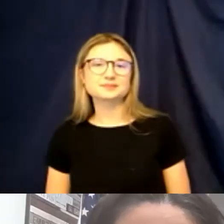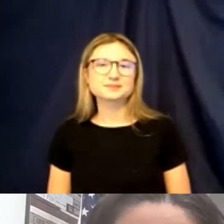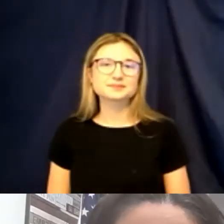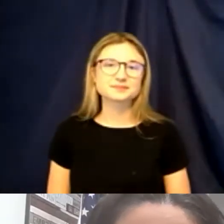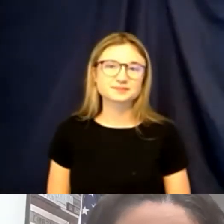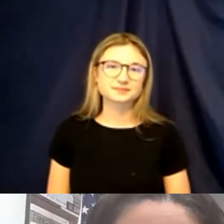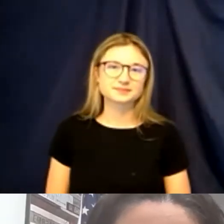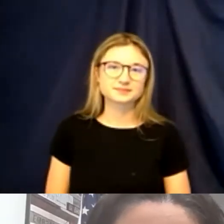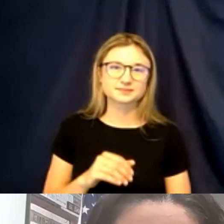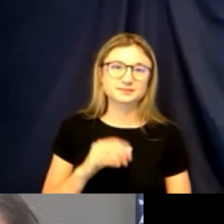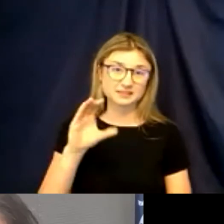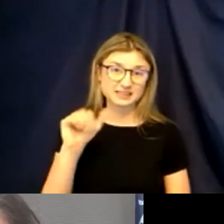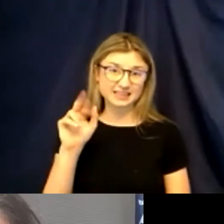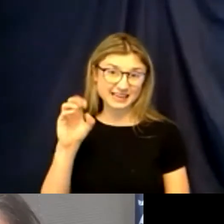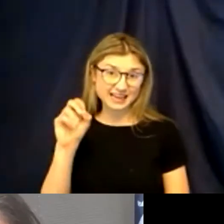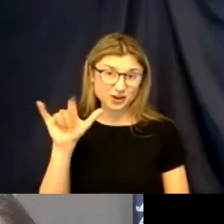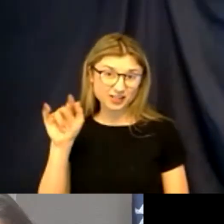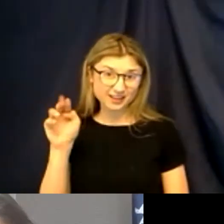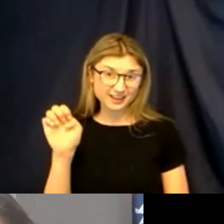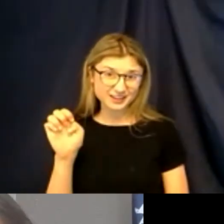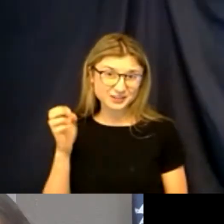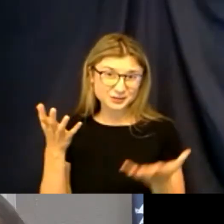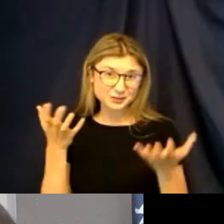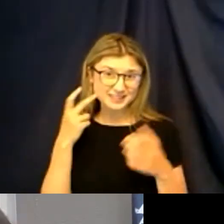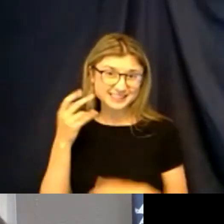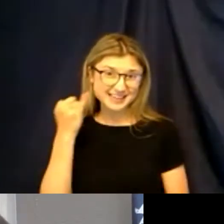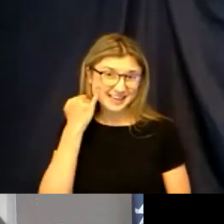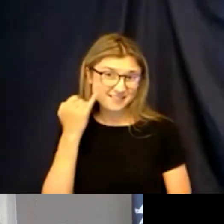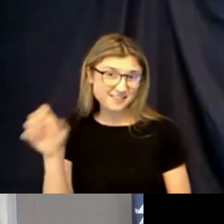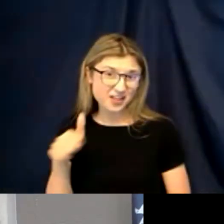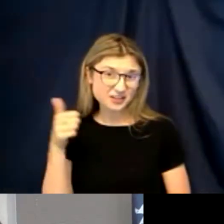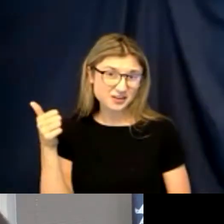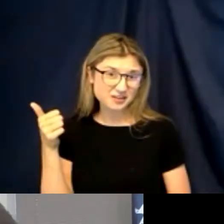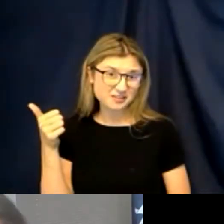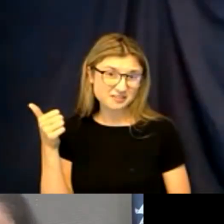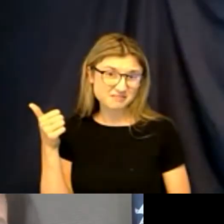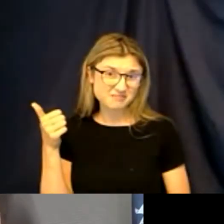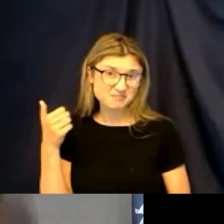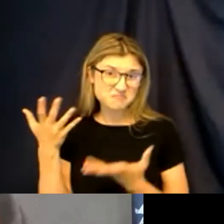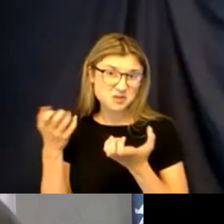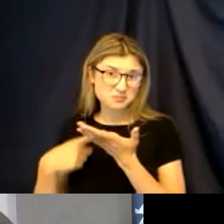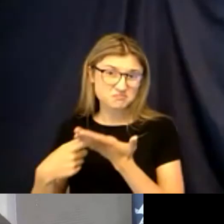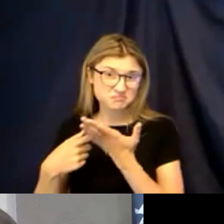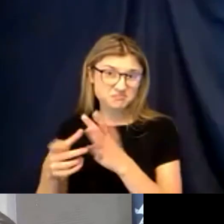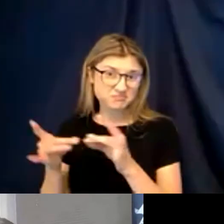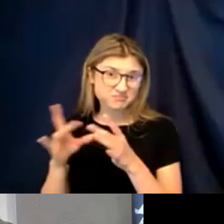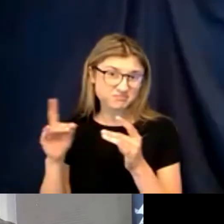Unless, Caroline, I don't know if you want to see if there's anybody else who has any other things with the previous agenda